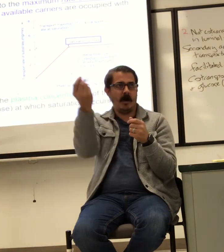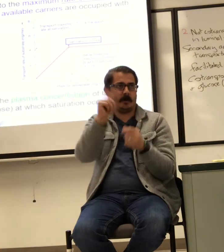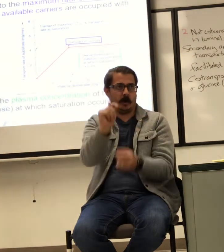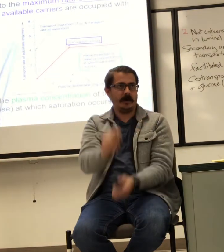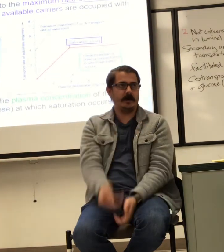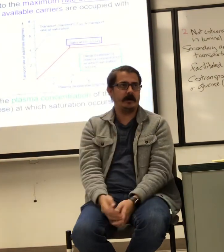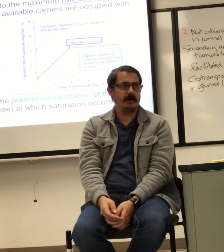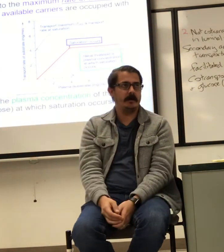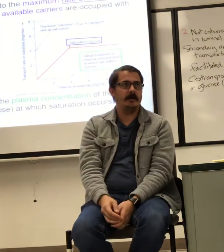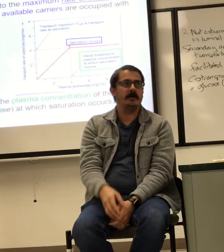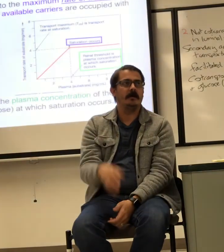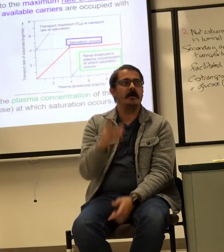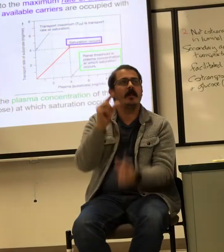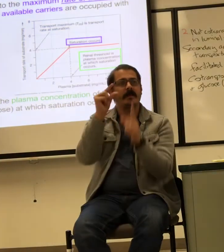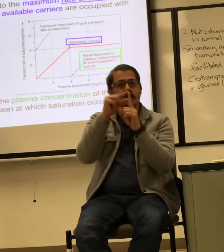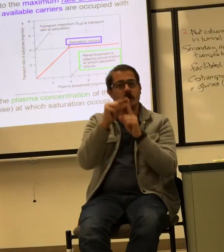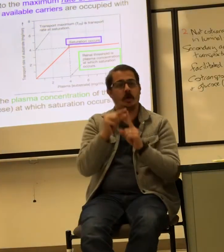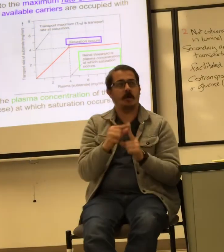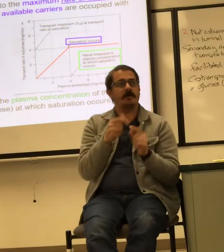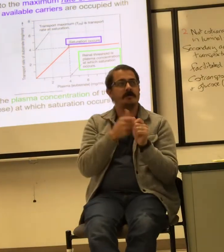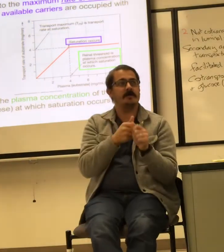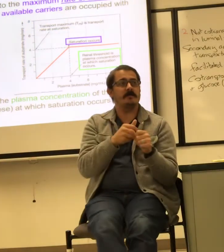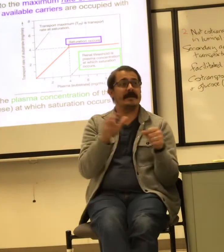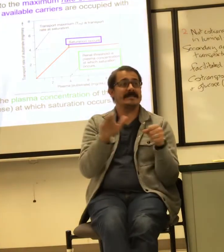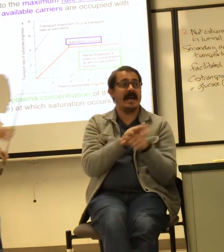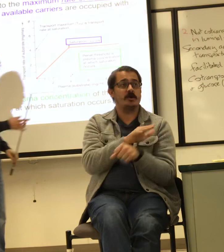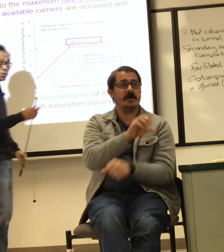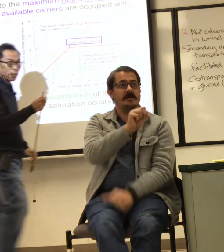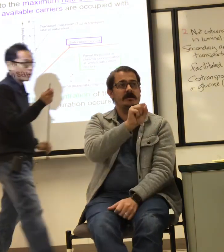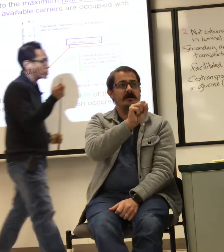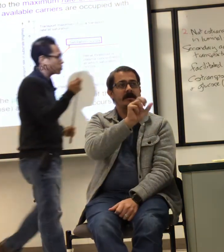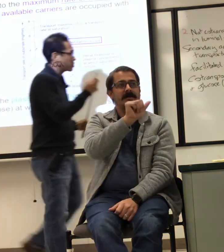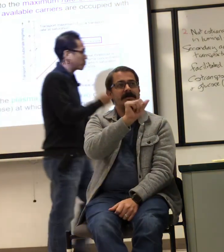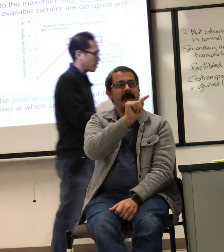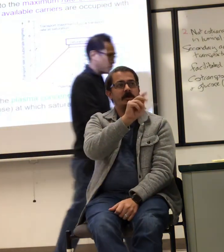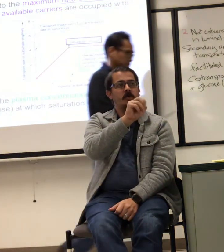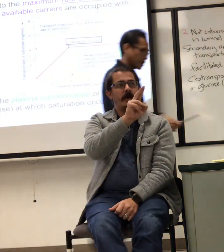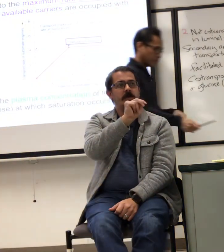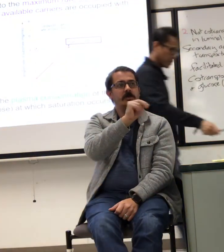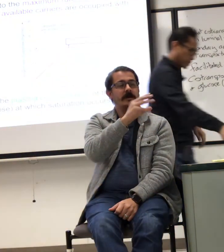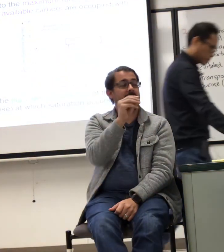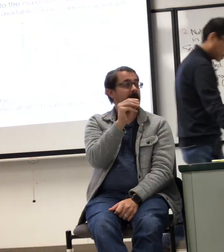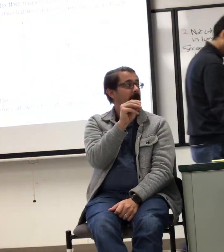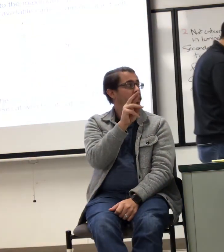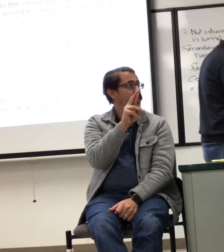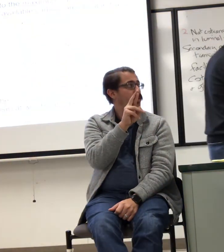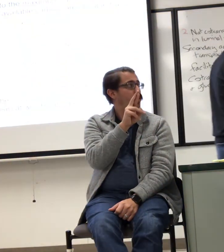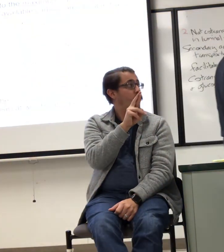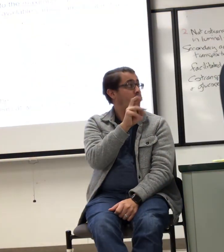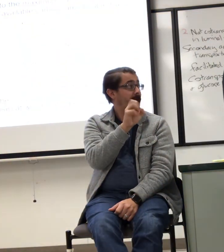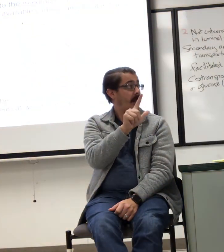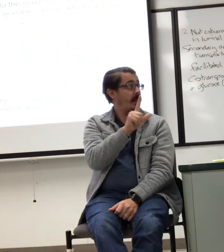So again, the terms to keep track of are saturation and renal threshold. And write those down.